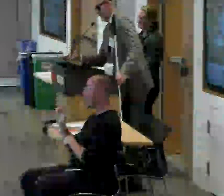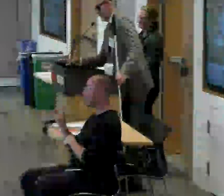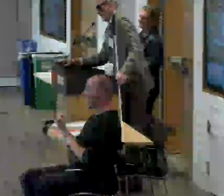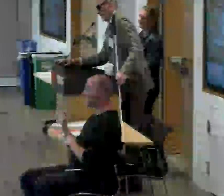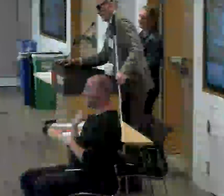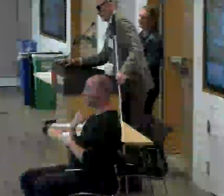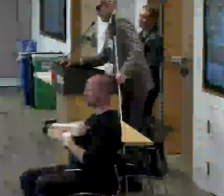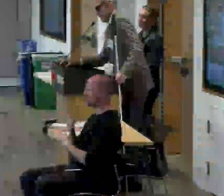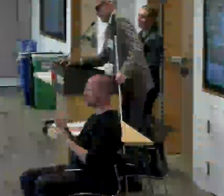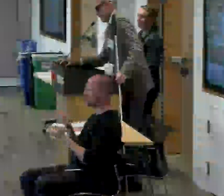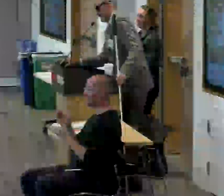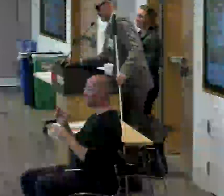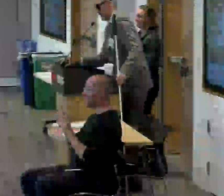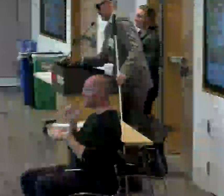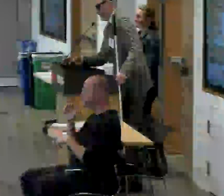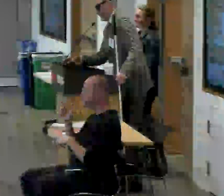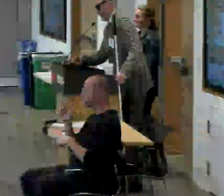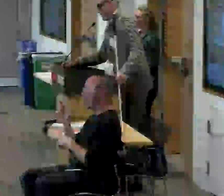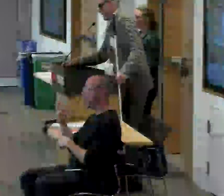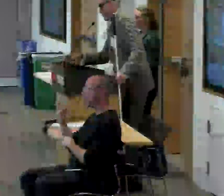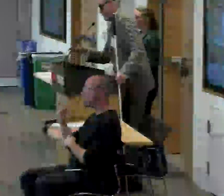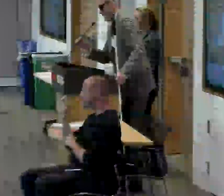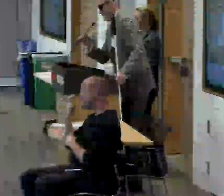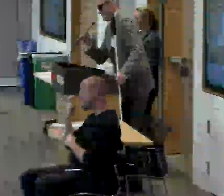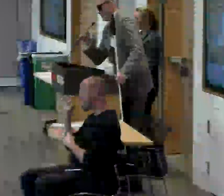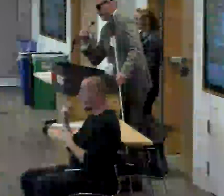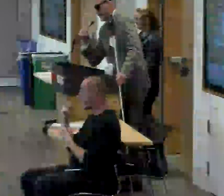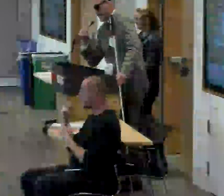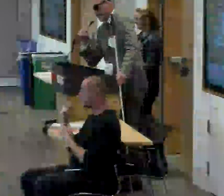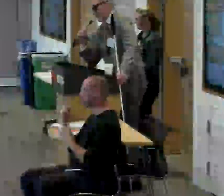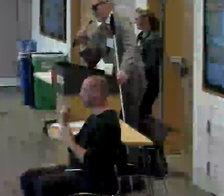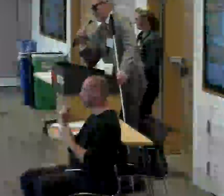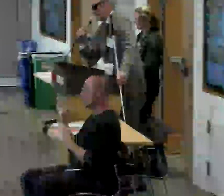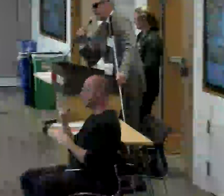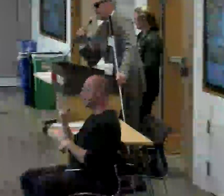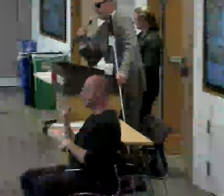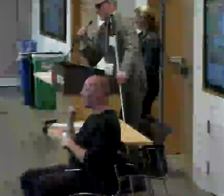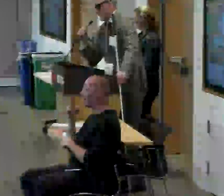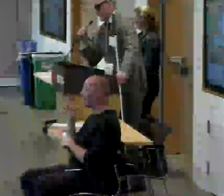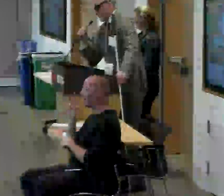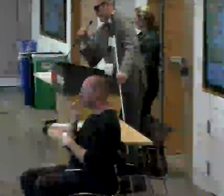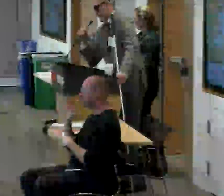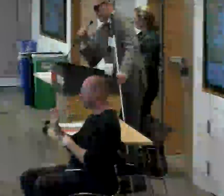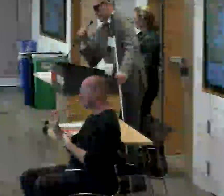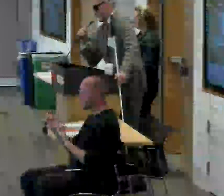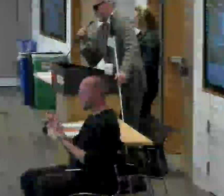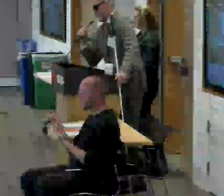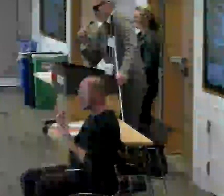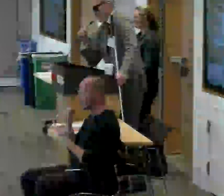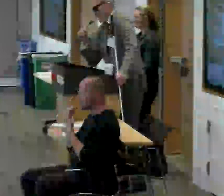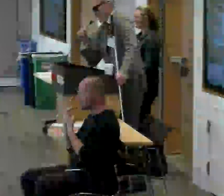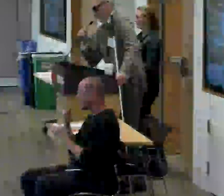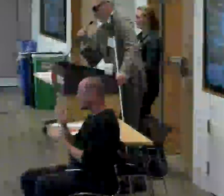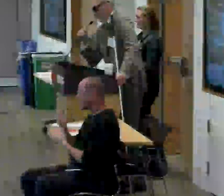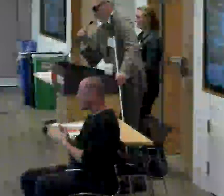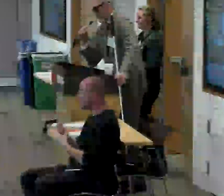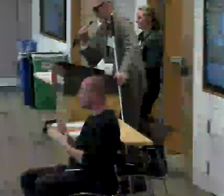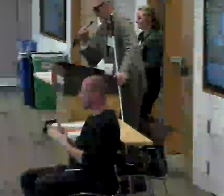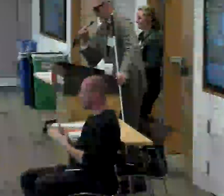visually impaired, but we are also about getting people connected. And I think that's exemplified by the fact of so many different organizations partnering